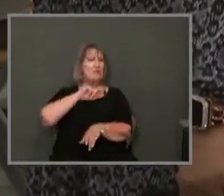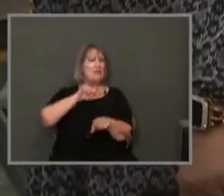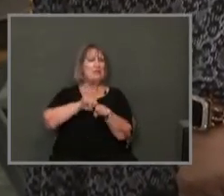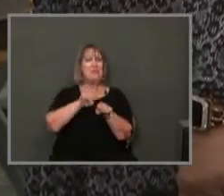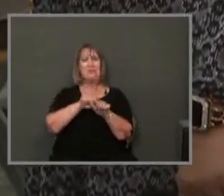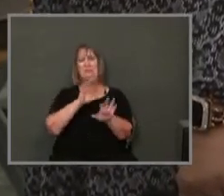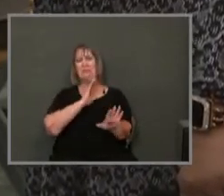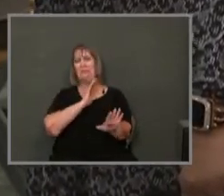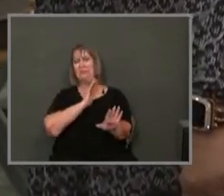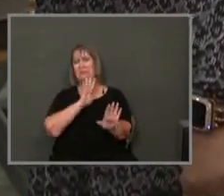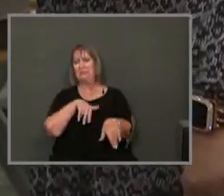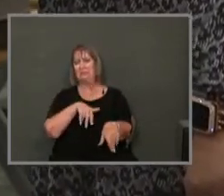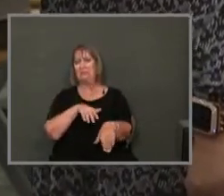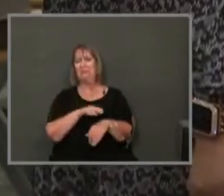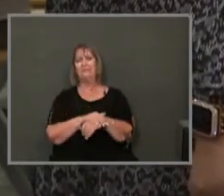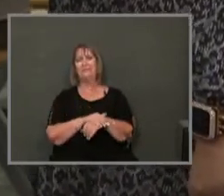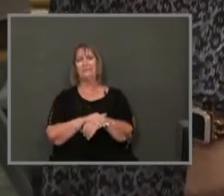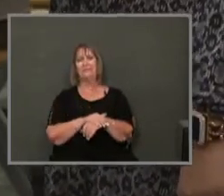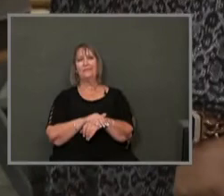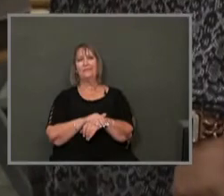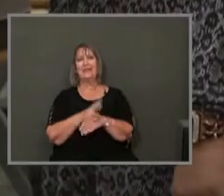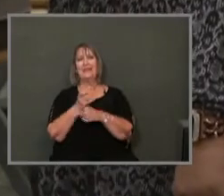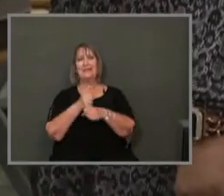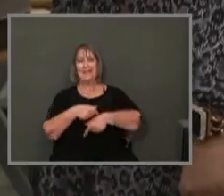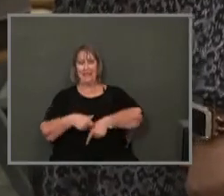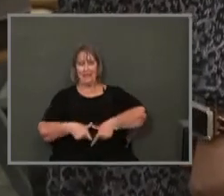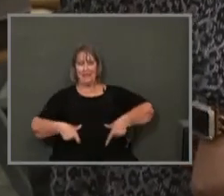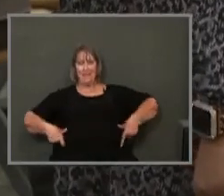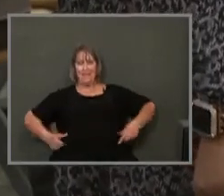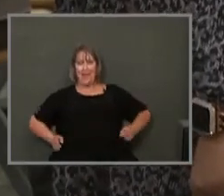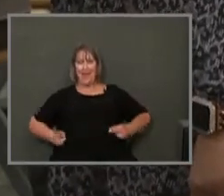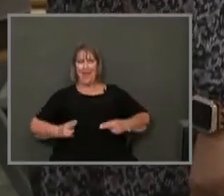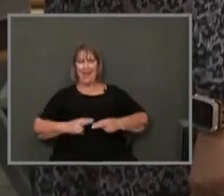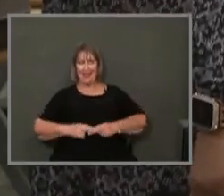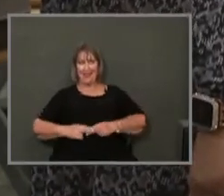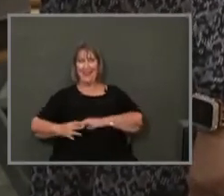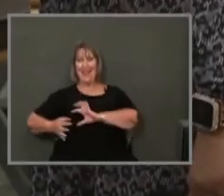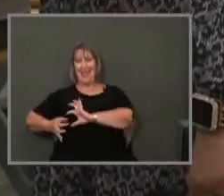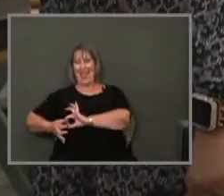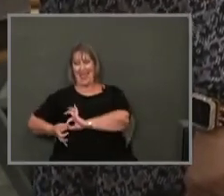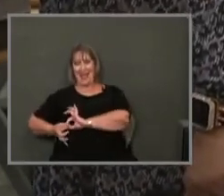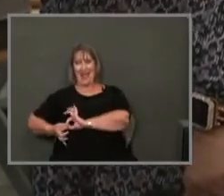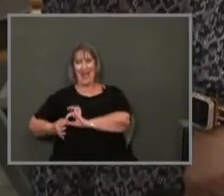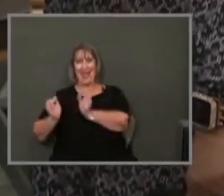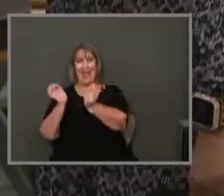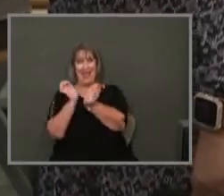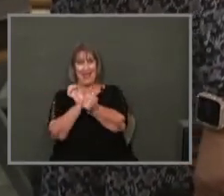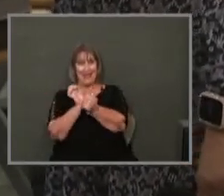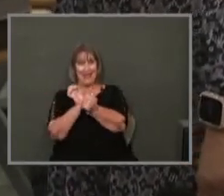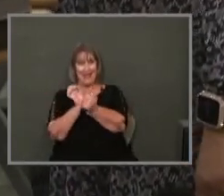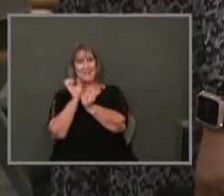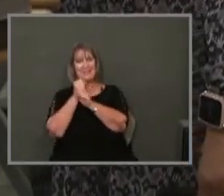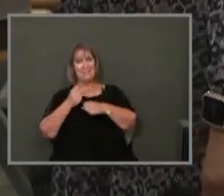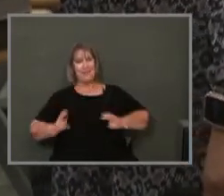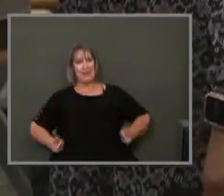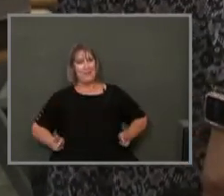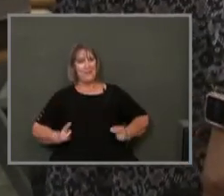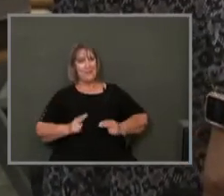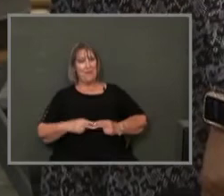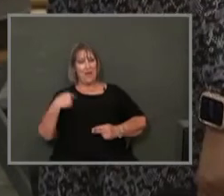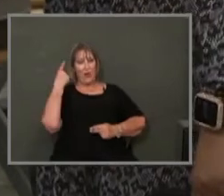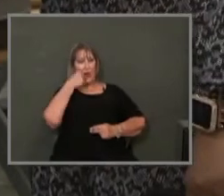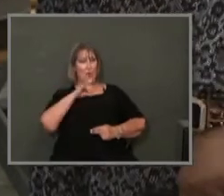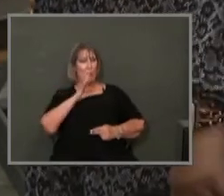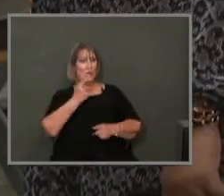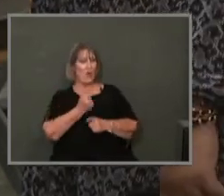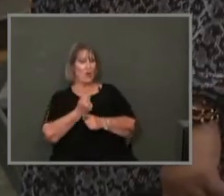with that. But to get them a Sam Brown, to help them with handcuffs and things like that make that belt look complete, all that stuff